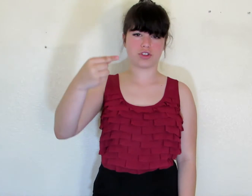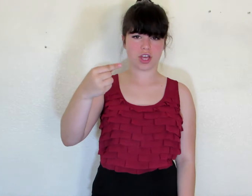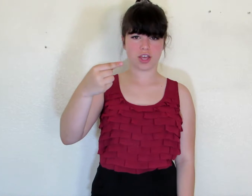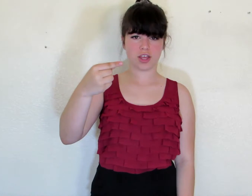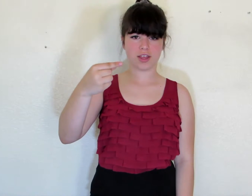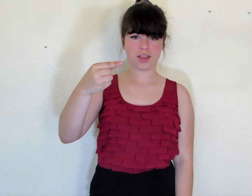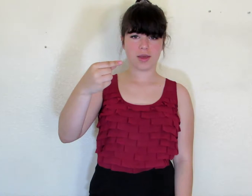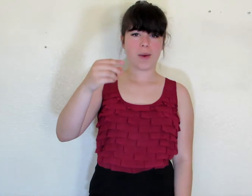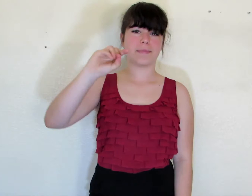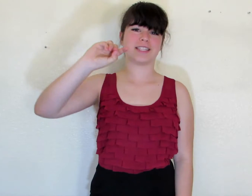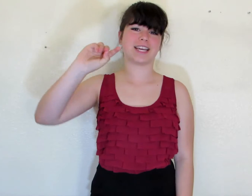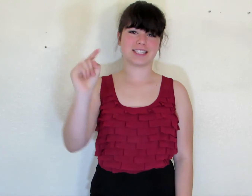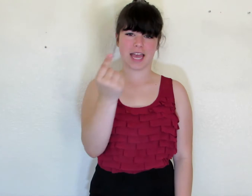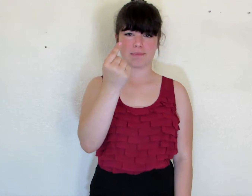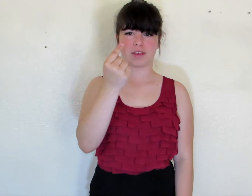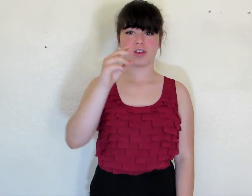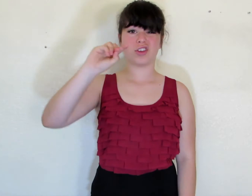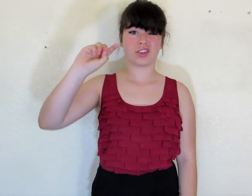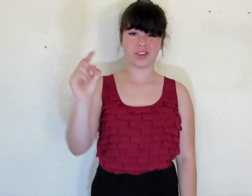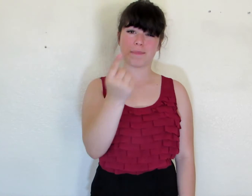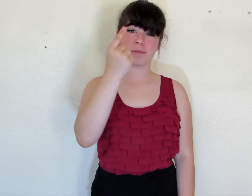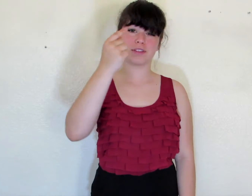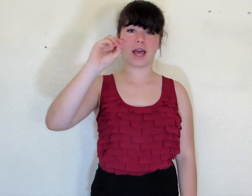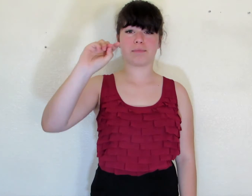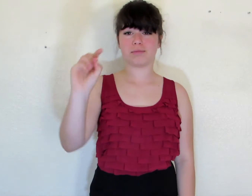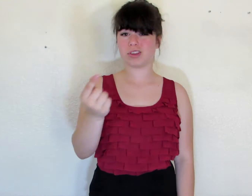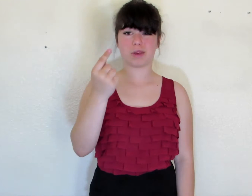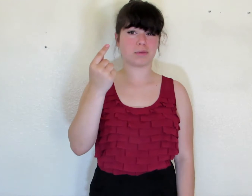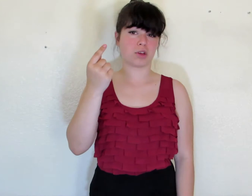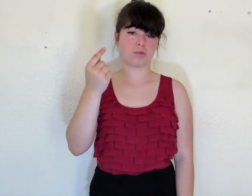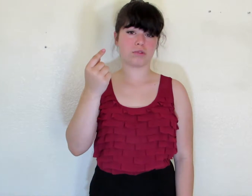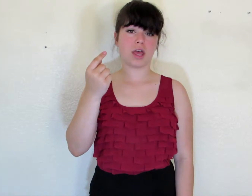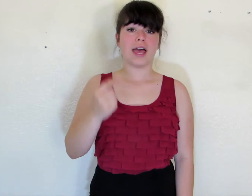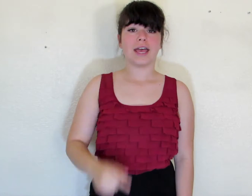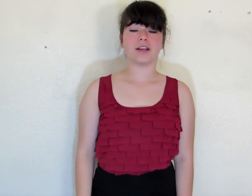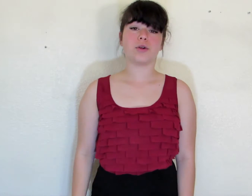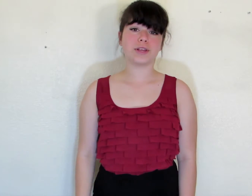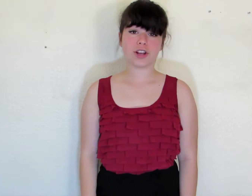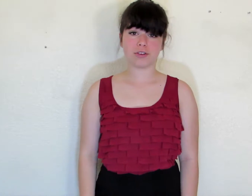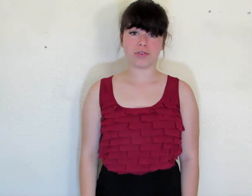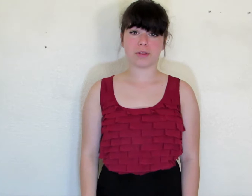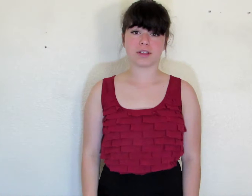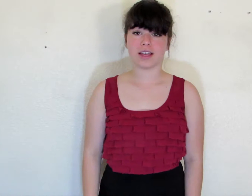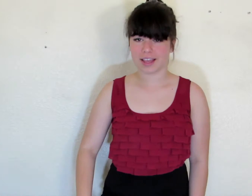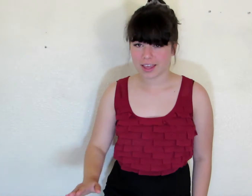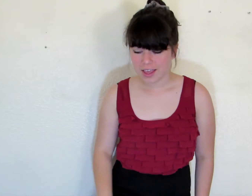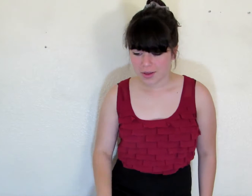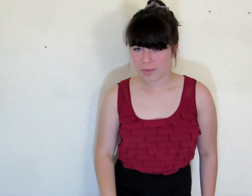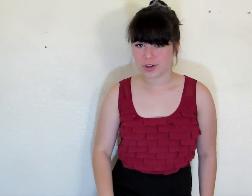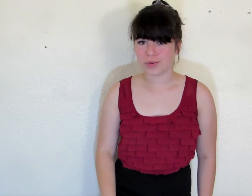G, but it's like a snap. Some people snap, some people don't. It originated from the sign where you would